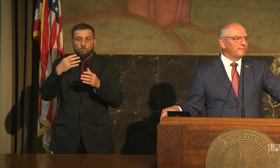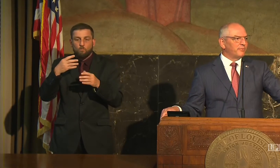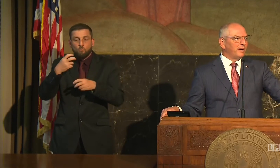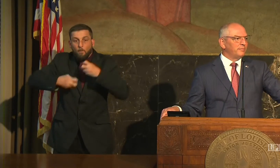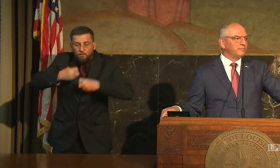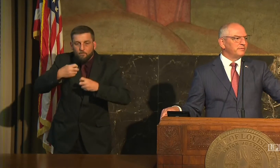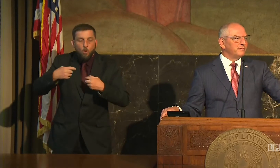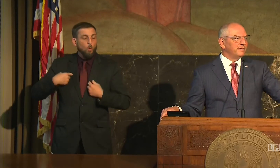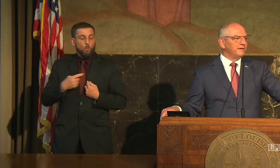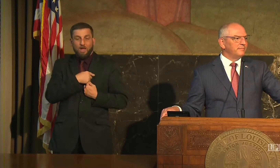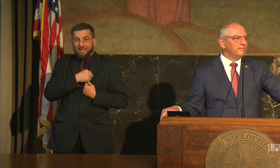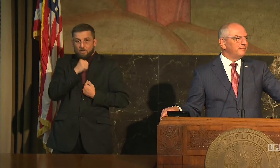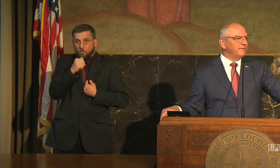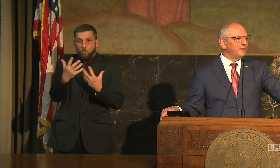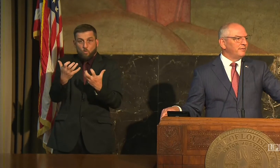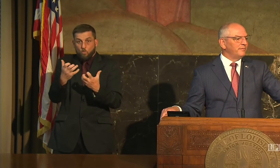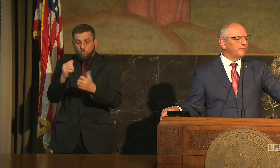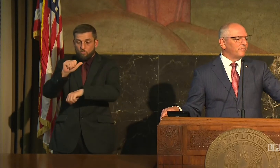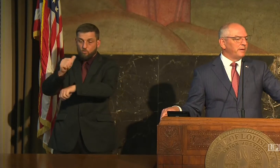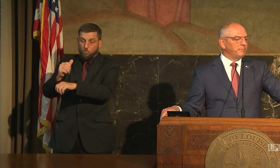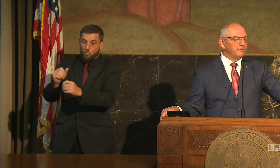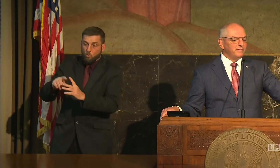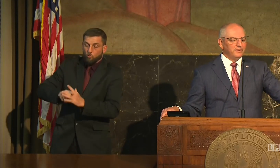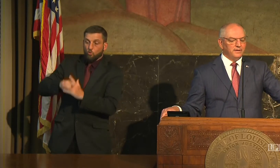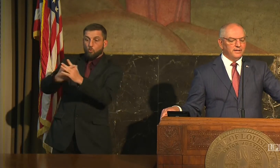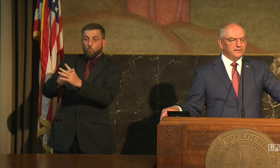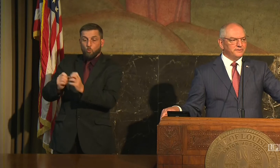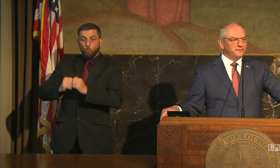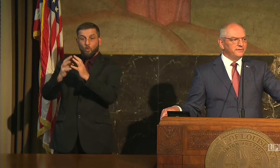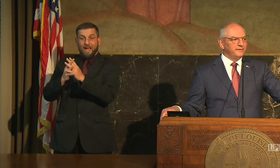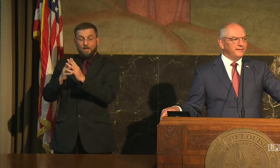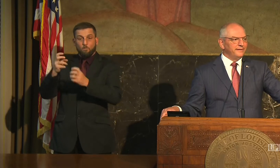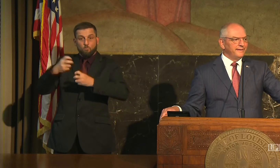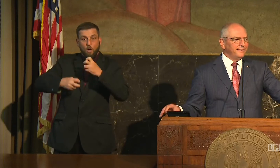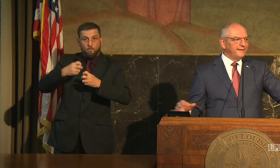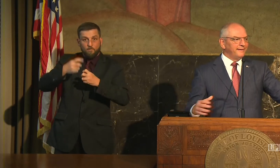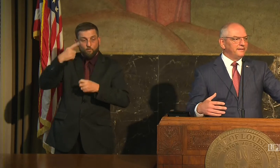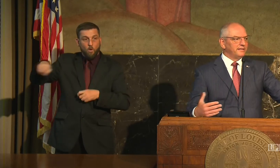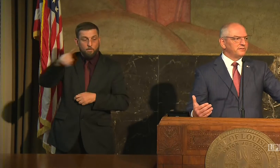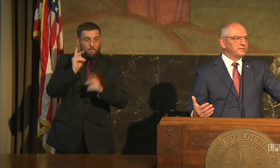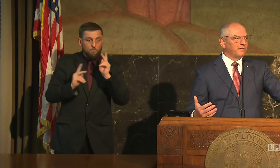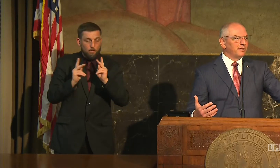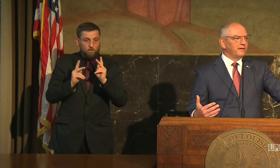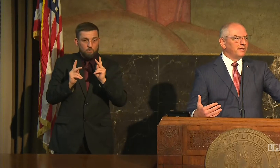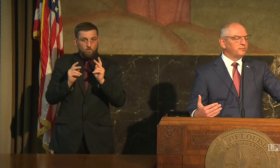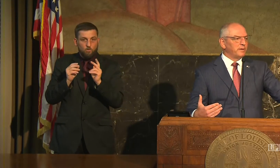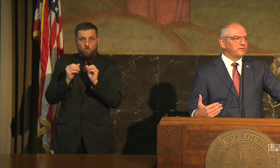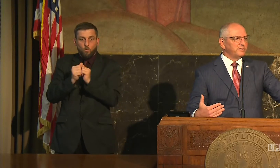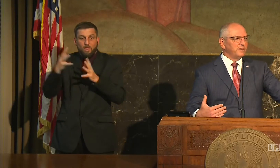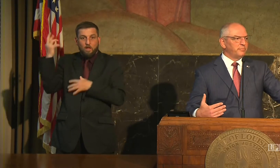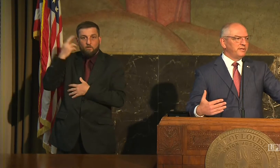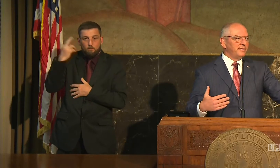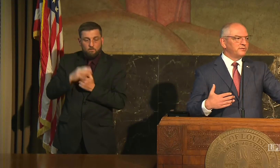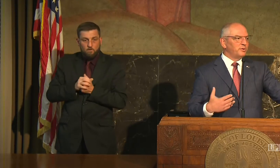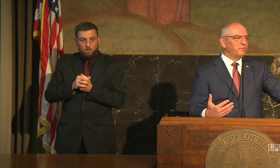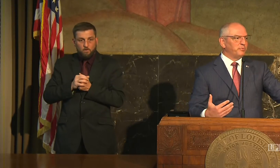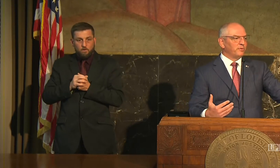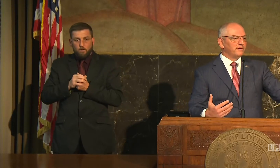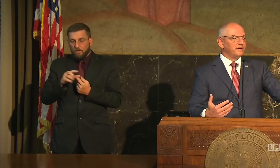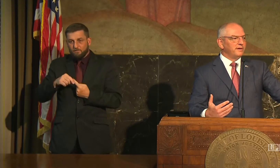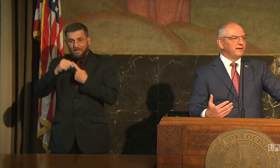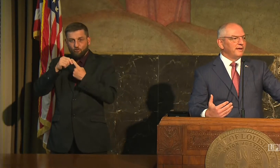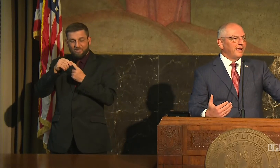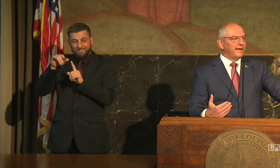create problems, for people unnecessarily, especially something that is